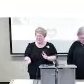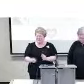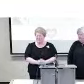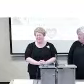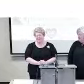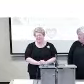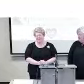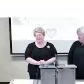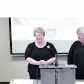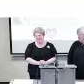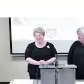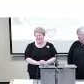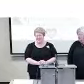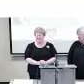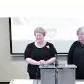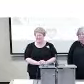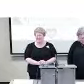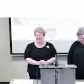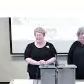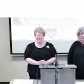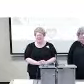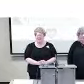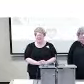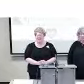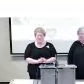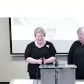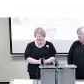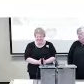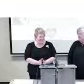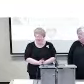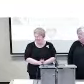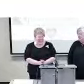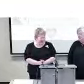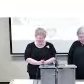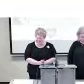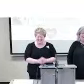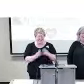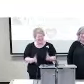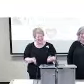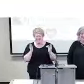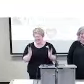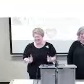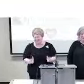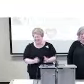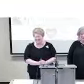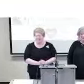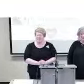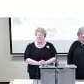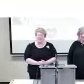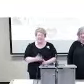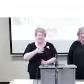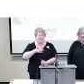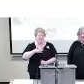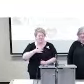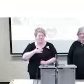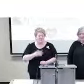community group speak to them the other reminder is perfection is not going to happen it's just not so